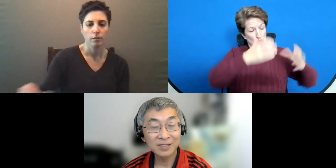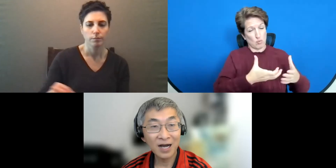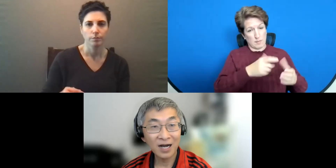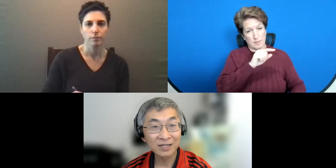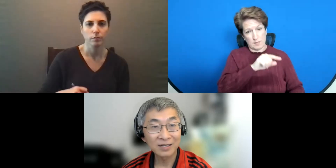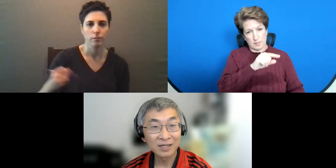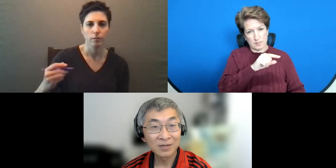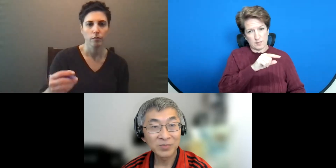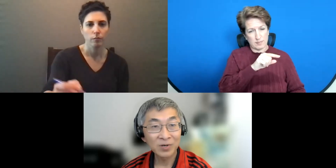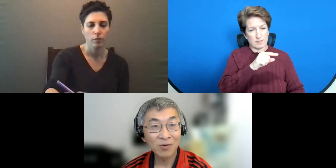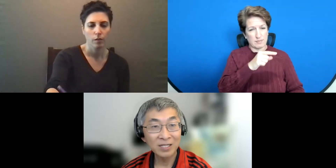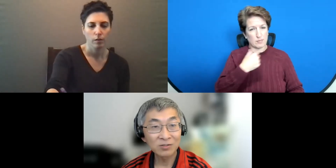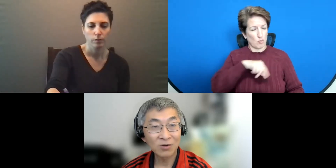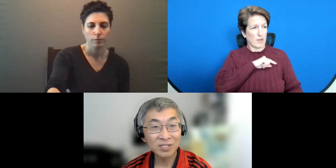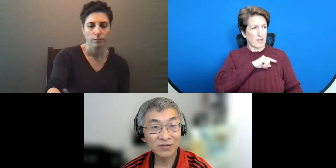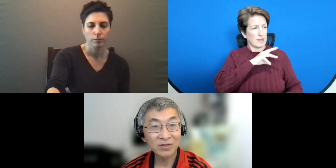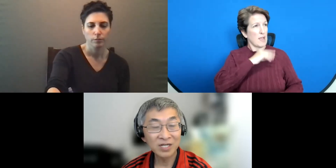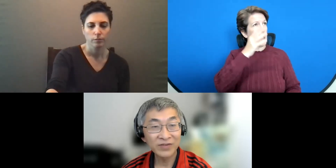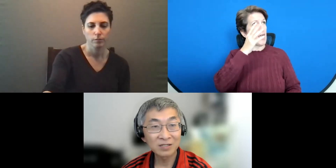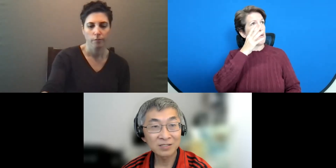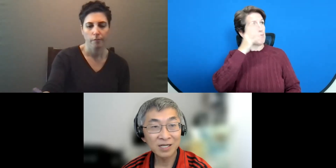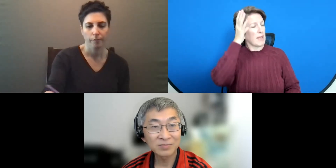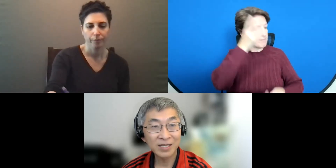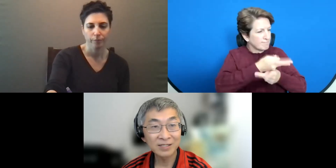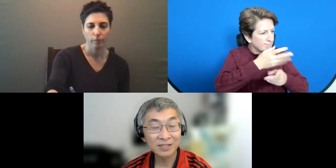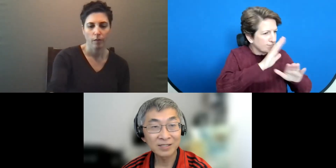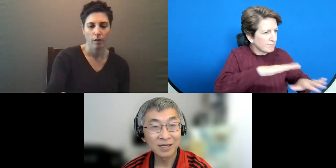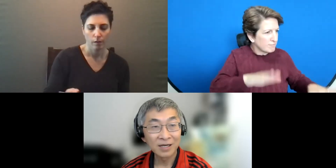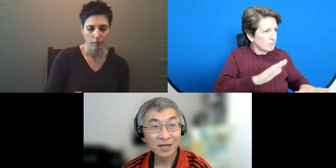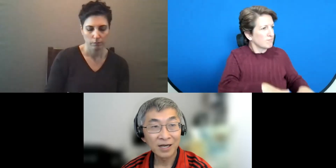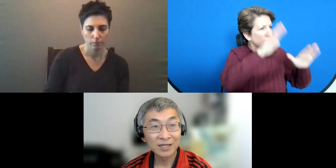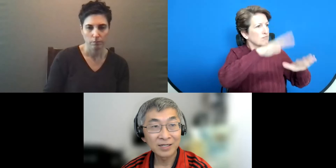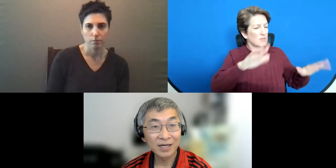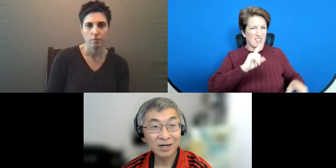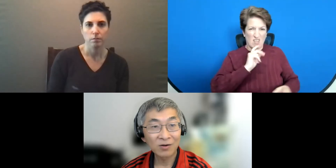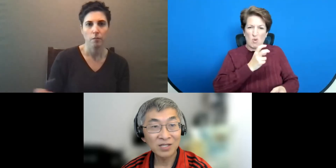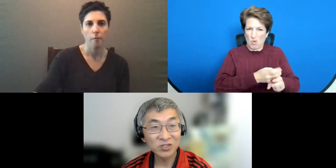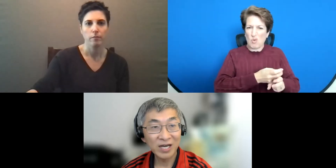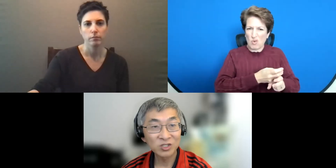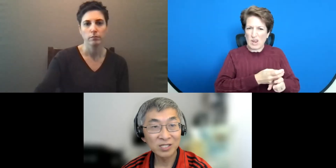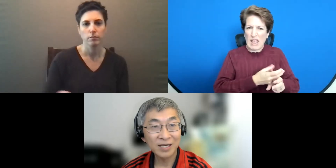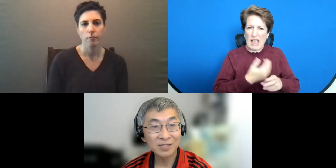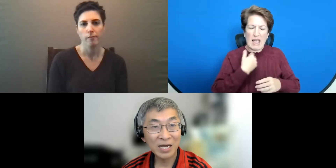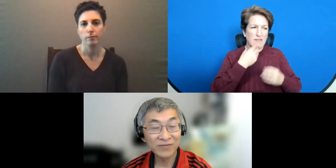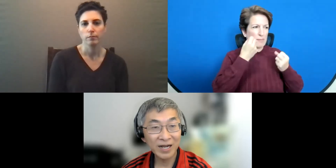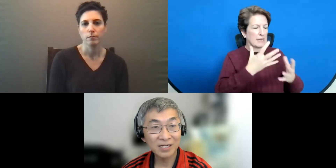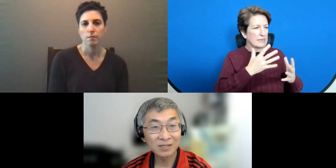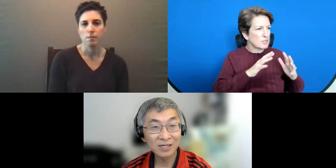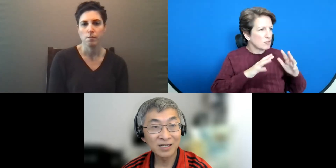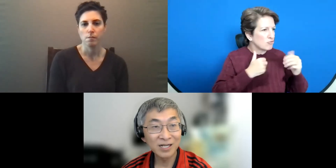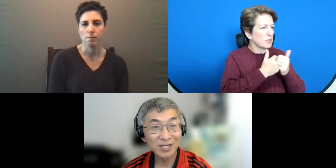parenting is hard. People run into lots of difficult circumstances and lots of challenges. As a matter of